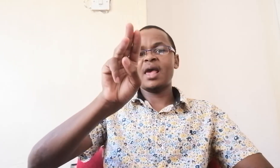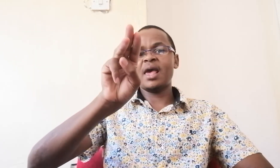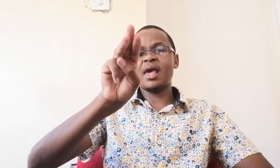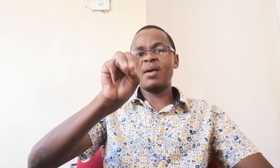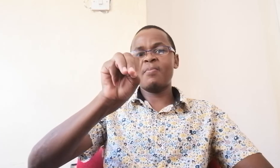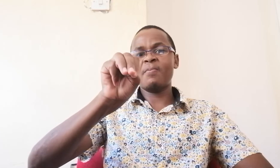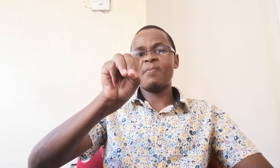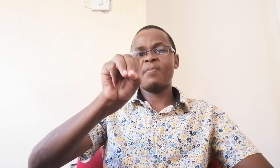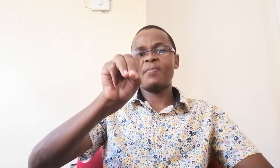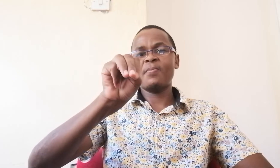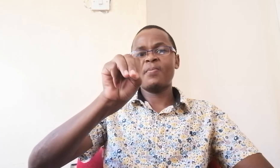M,